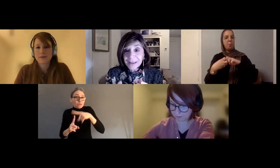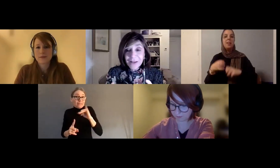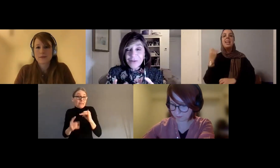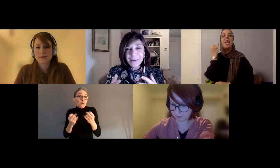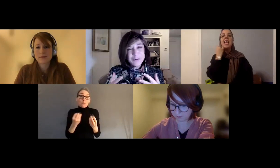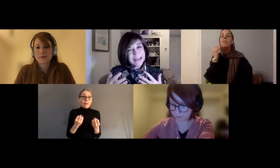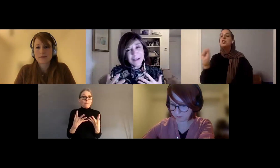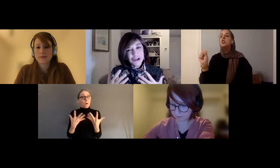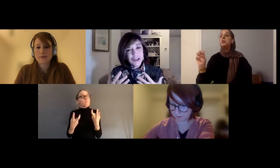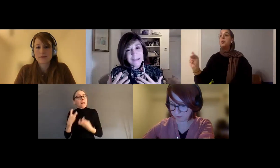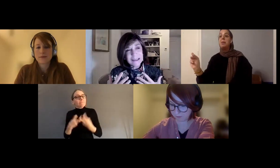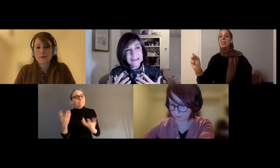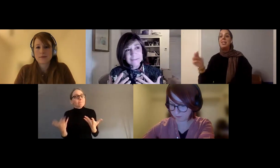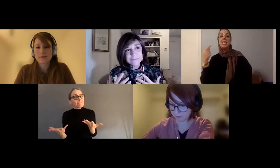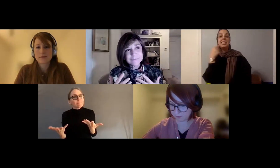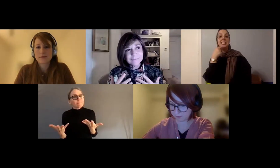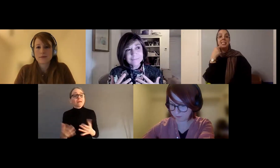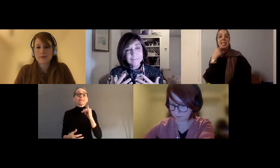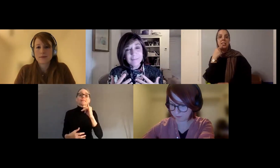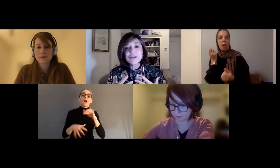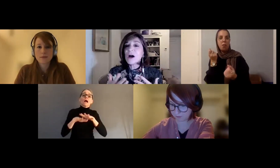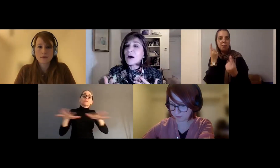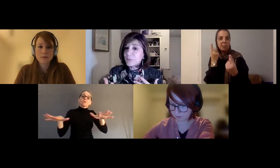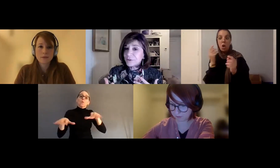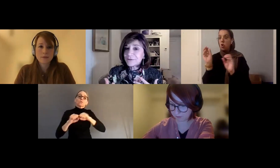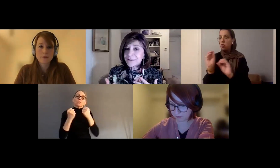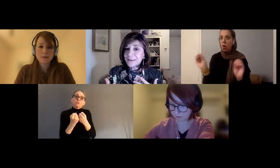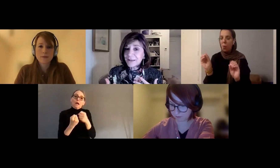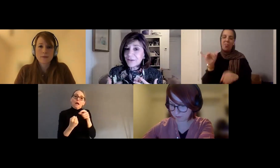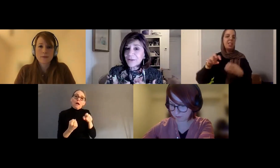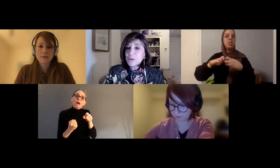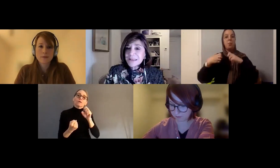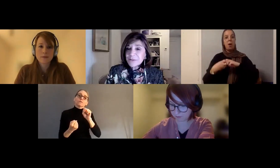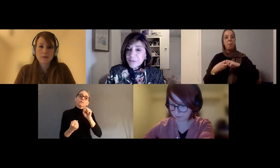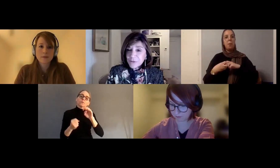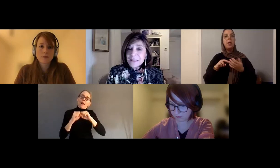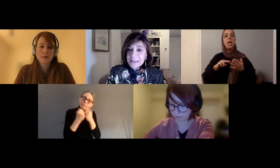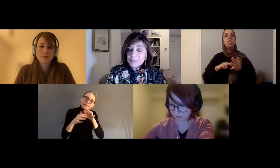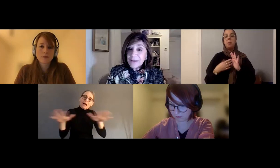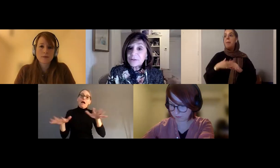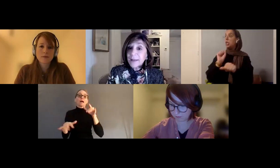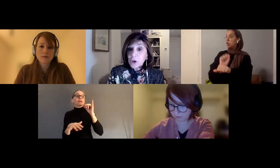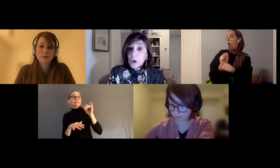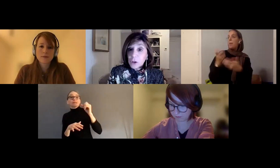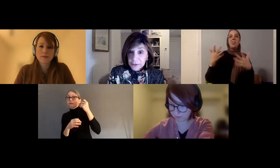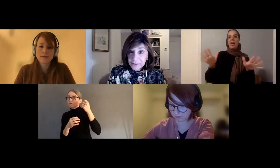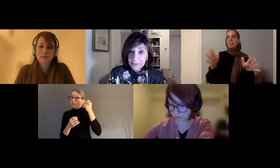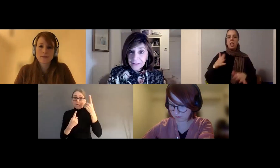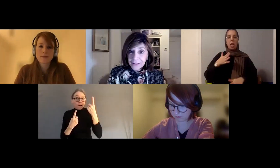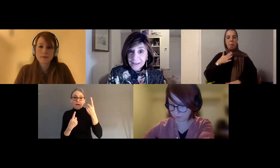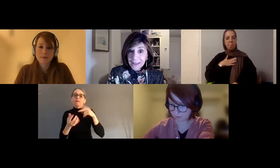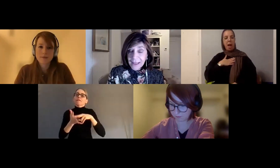problem. That was not just my job. That was, in a very deep level, my